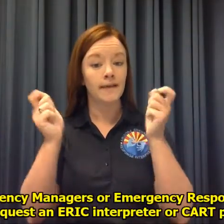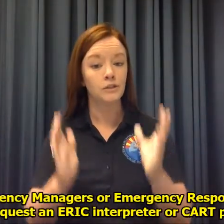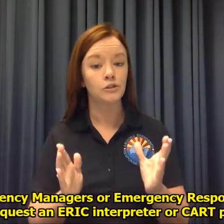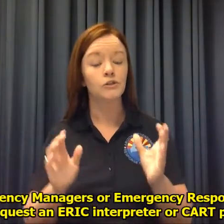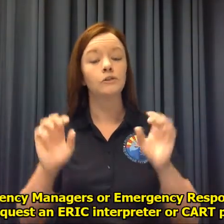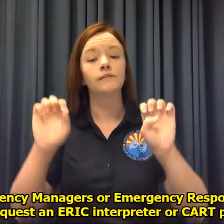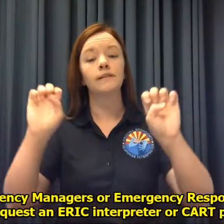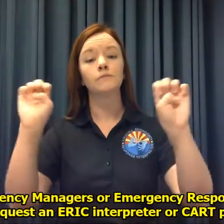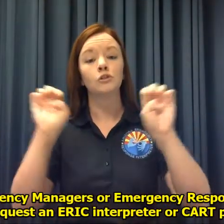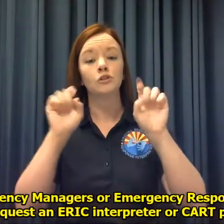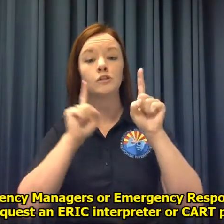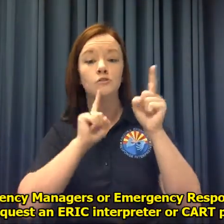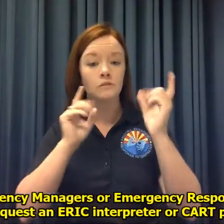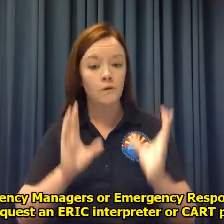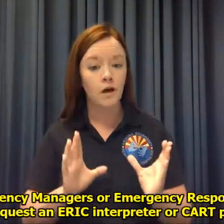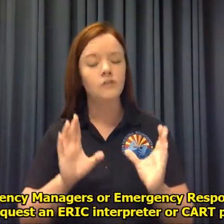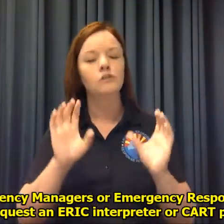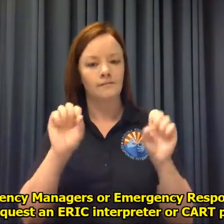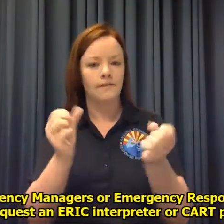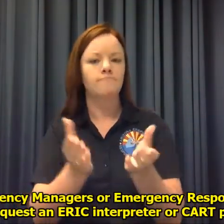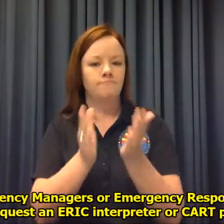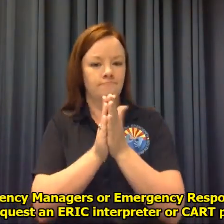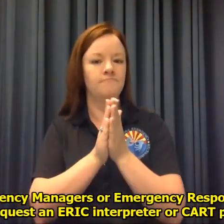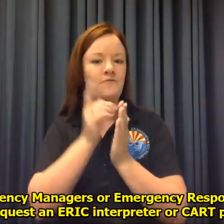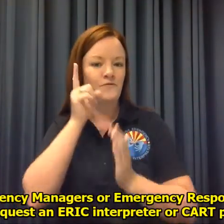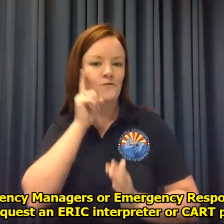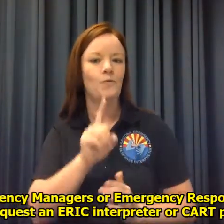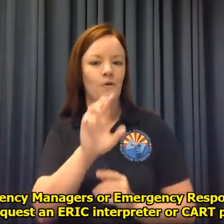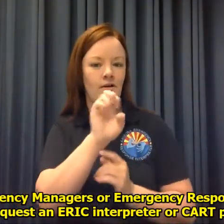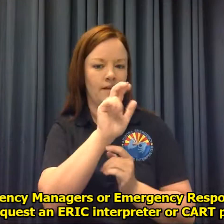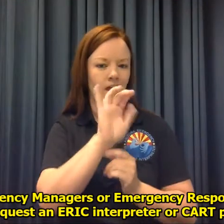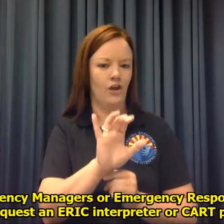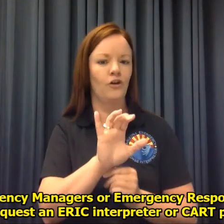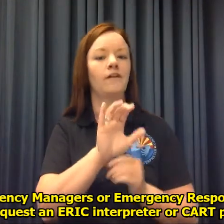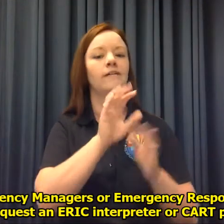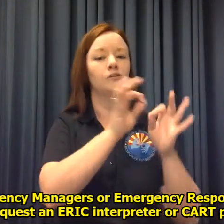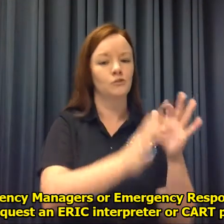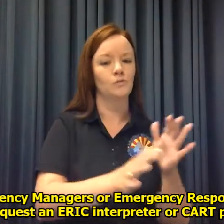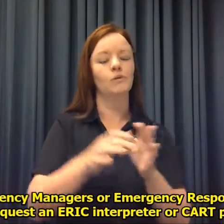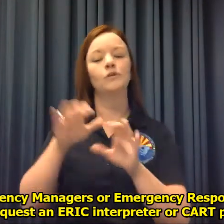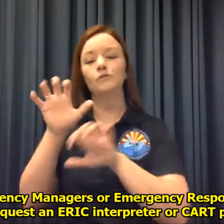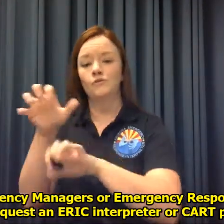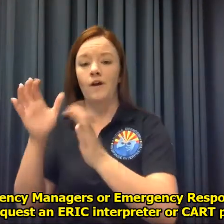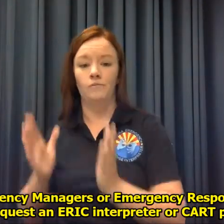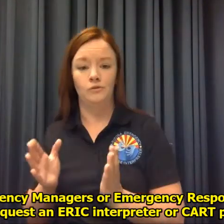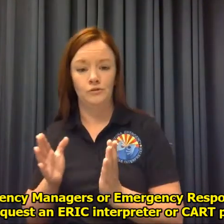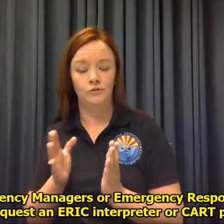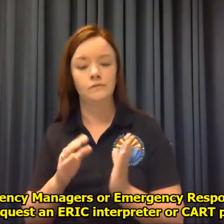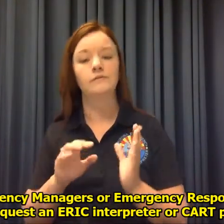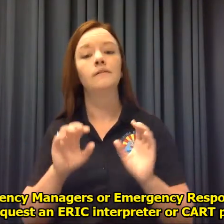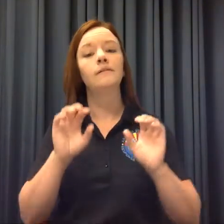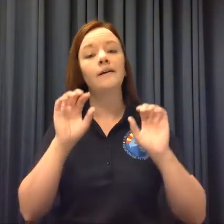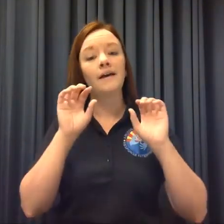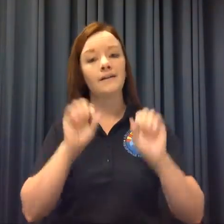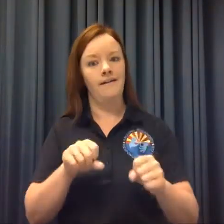Any emergency managers or emergency responders are able to request an ERIC interpreter or CART provider.